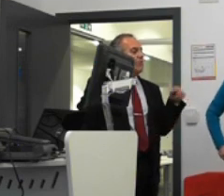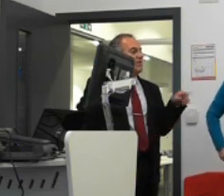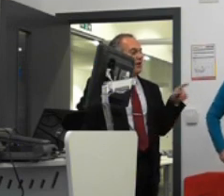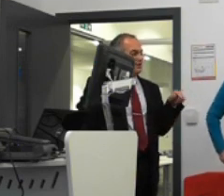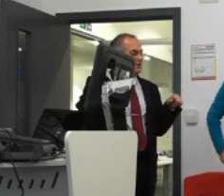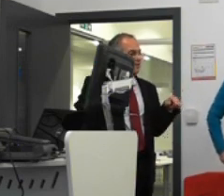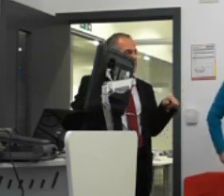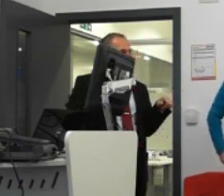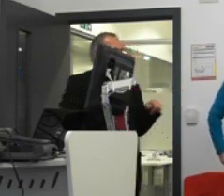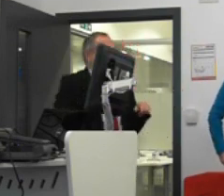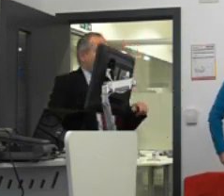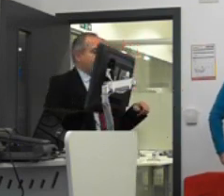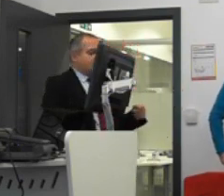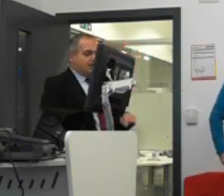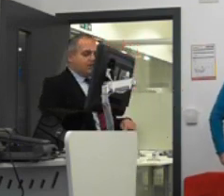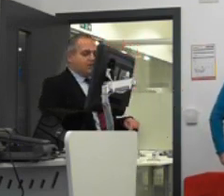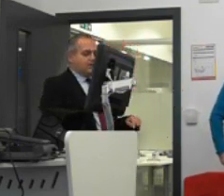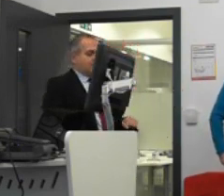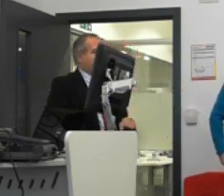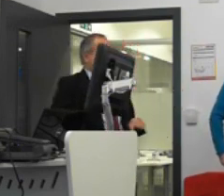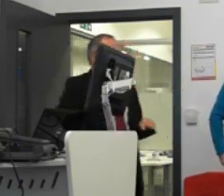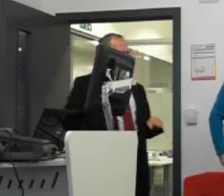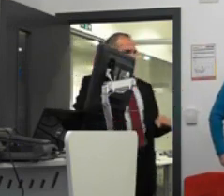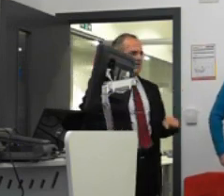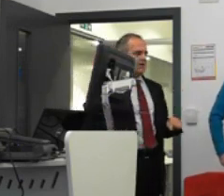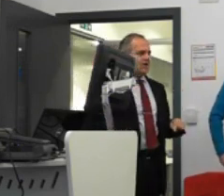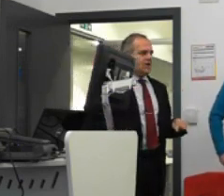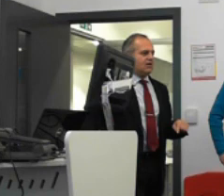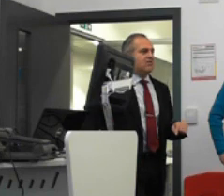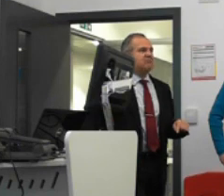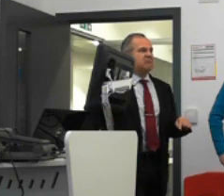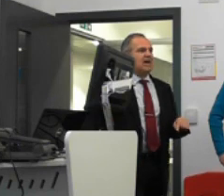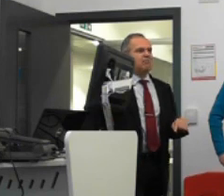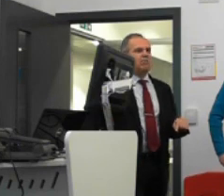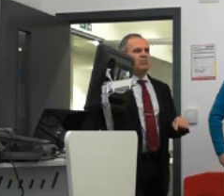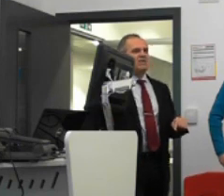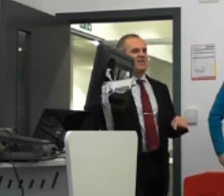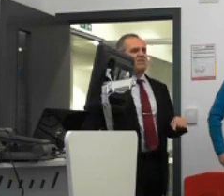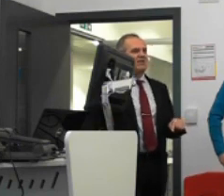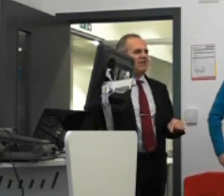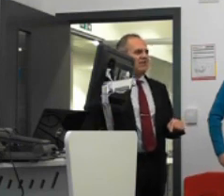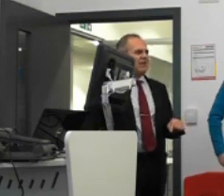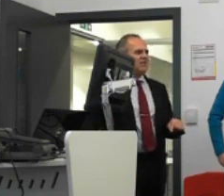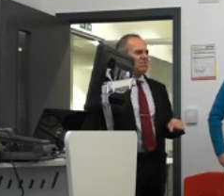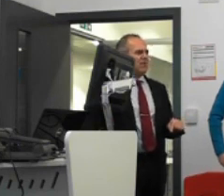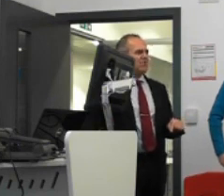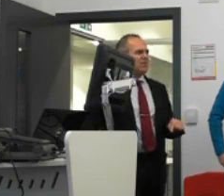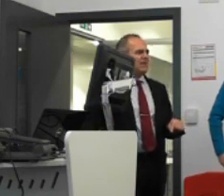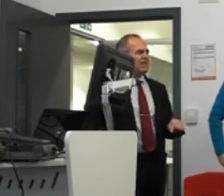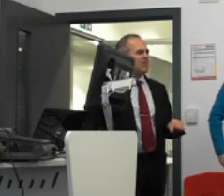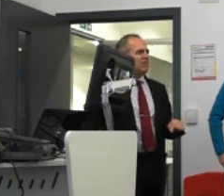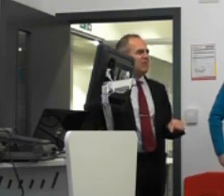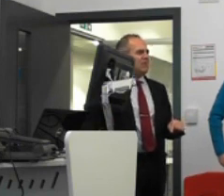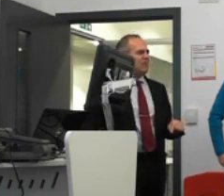without 40 percent they would really look at the real cost and say yeah i'm putting 75 000 pounds per year for equivalent